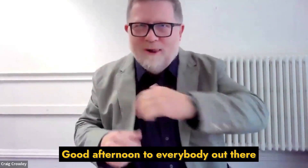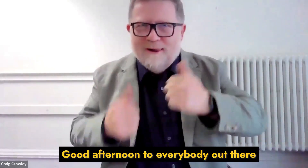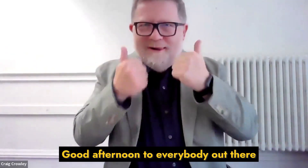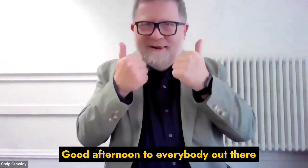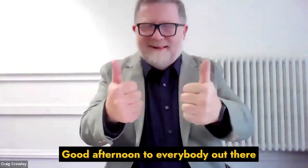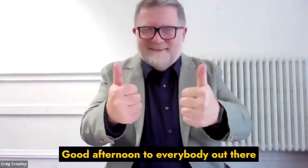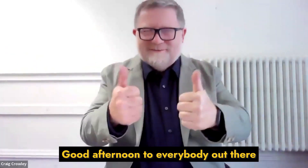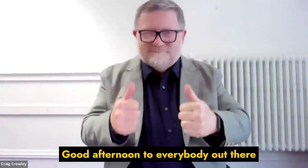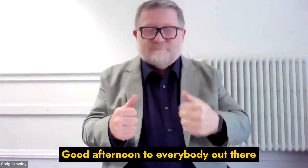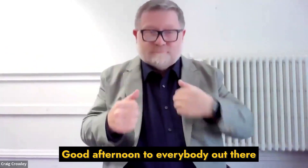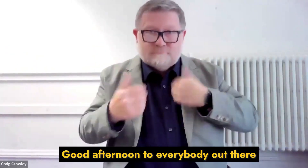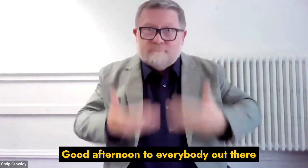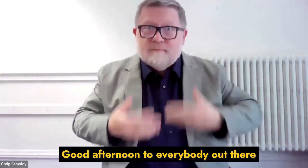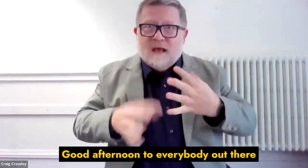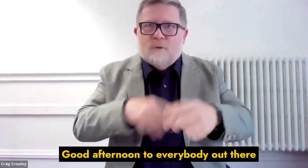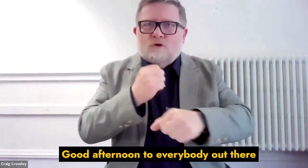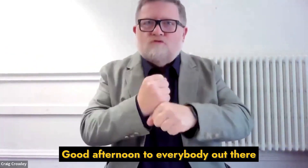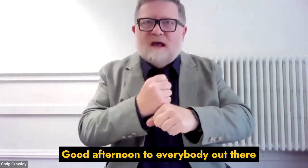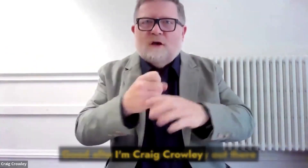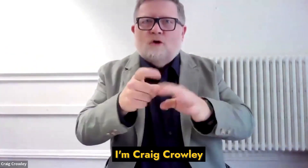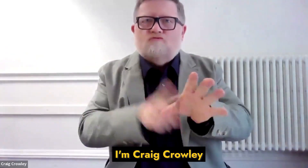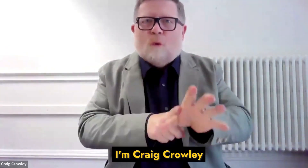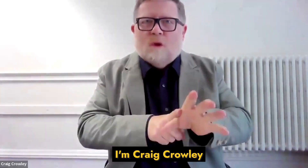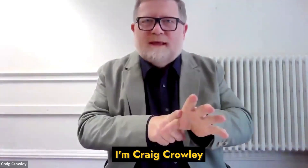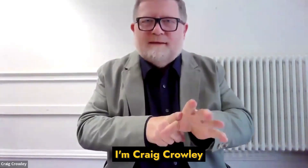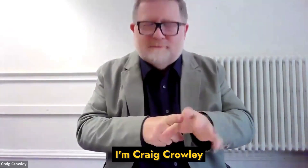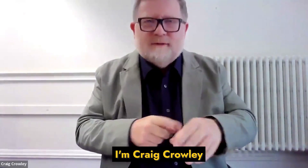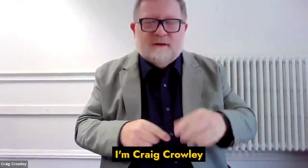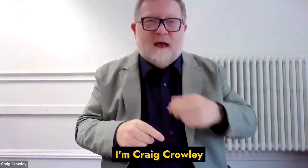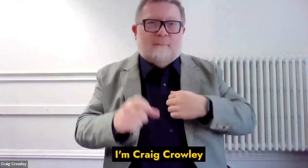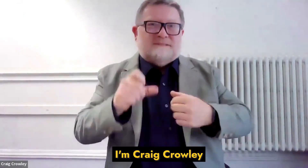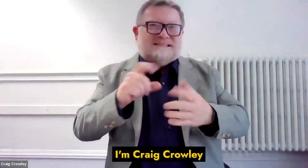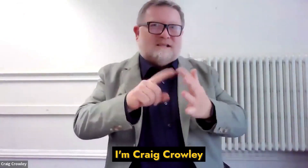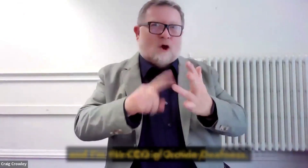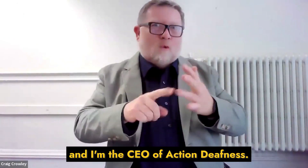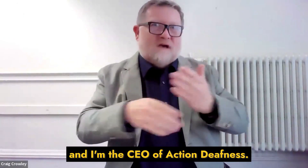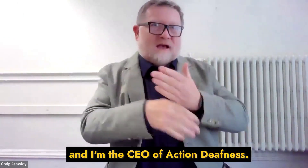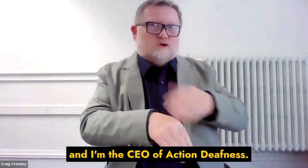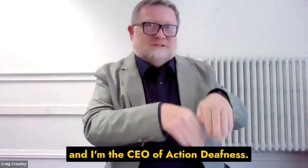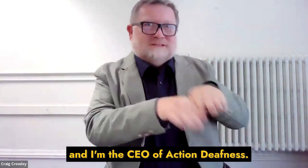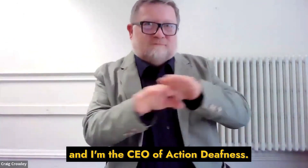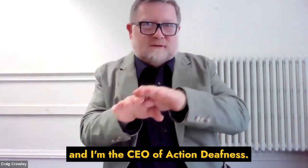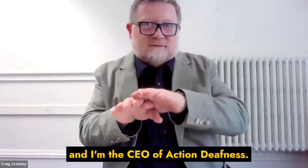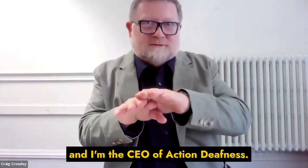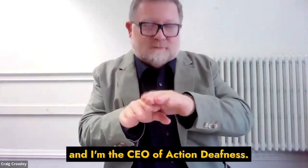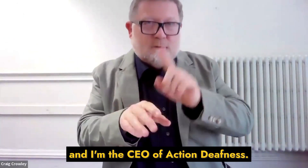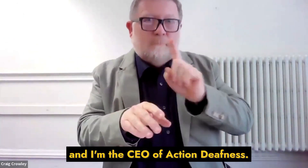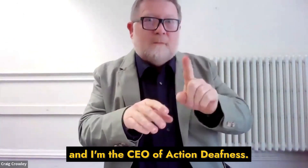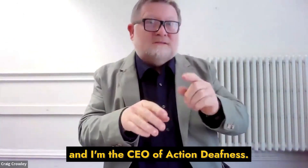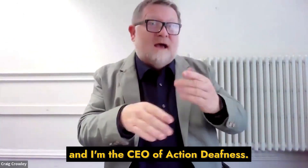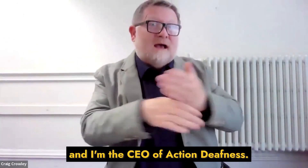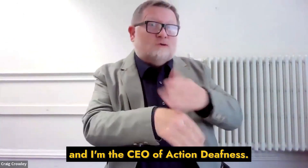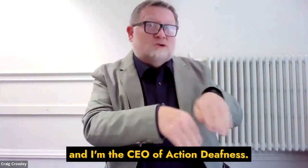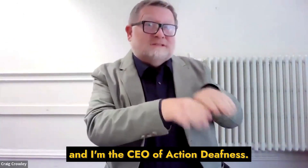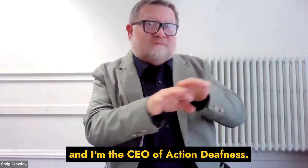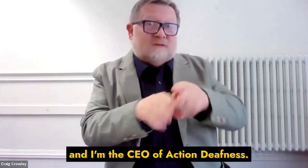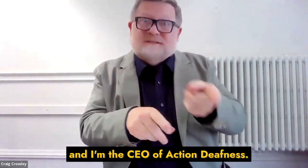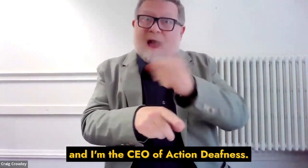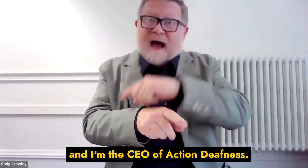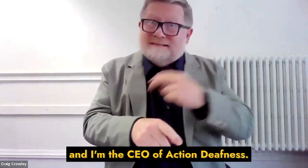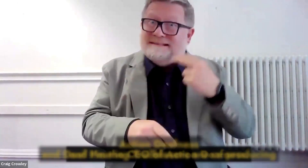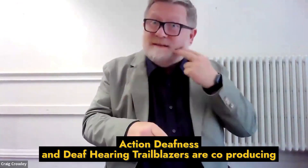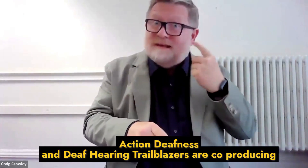Hello, good afternoon to everybody out there. I'm Craig Crowley. I'm the CEO of Action